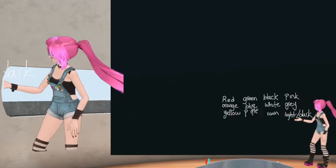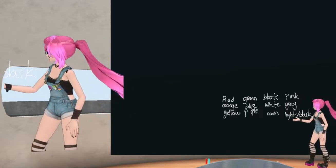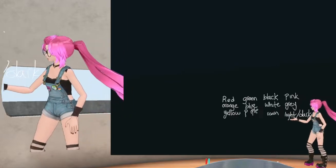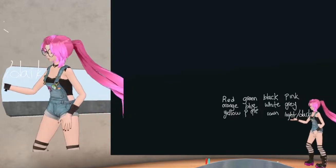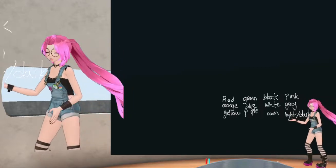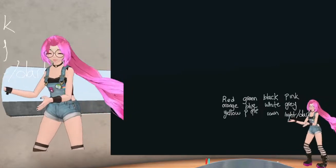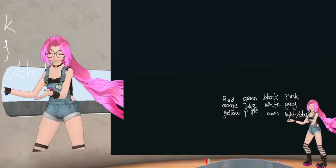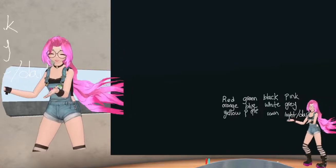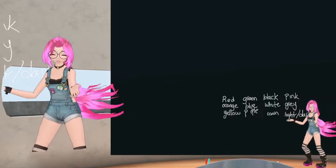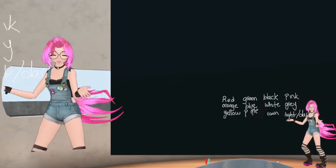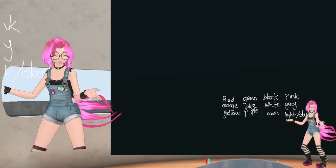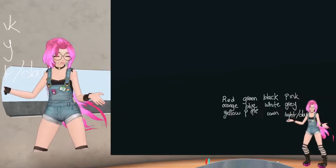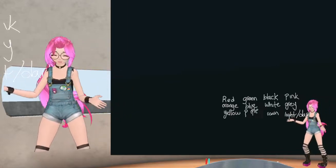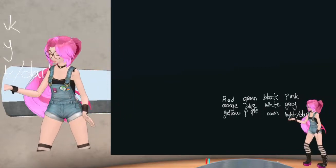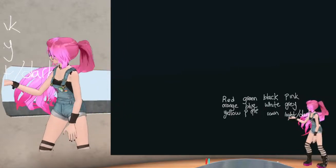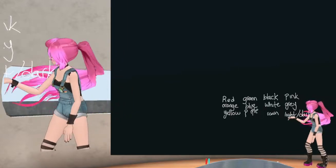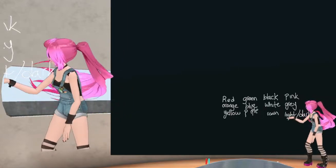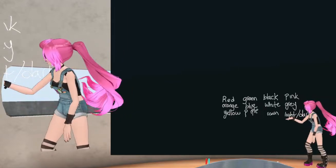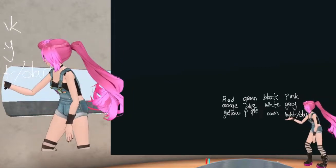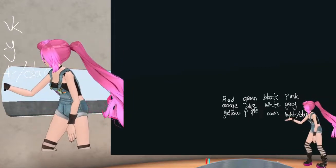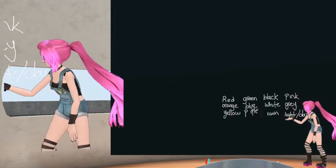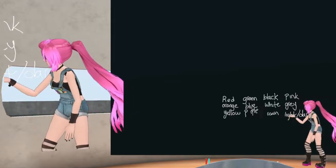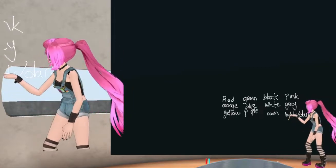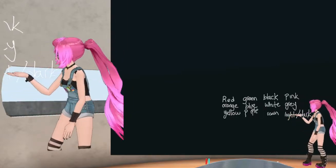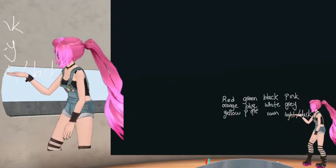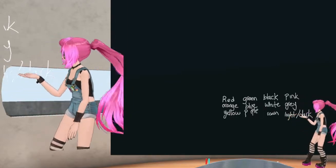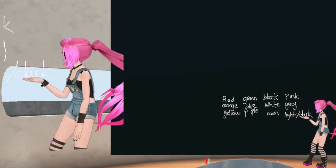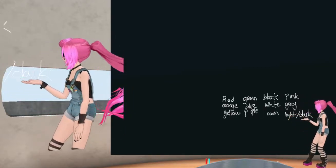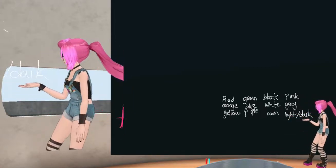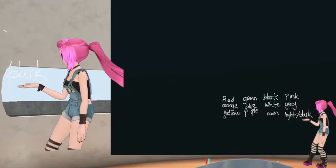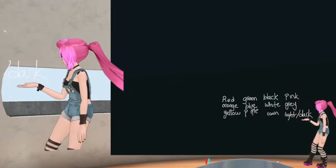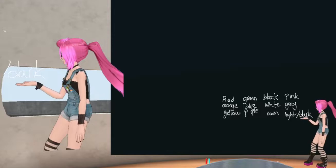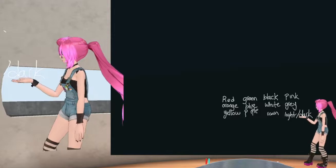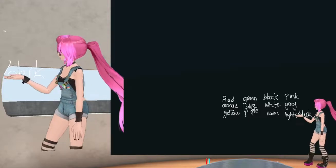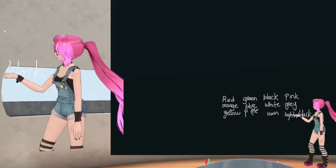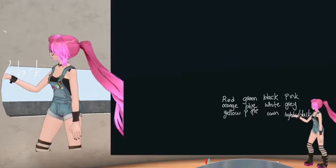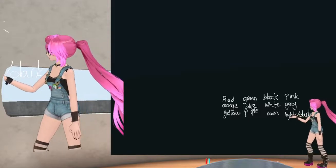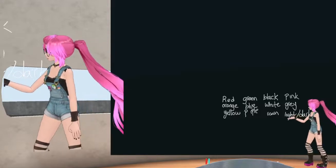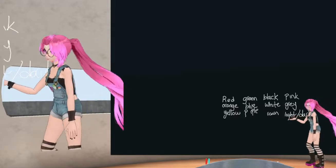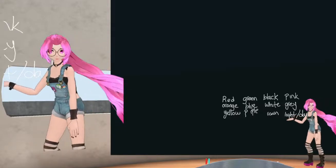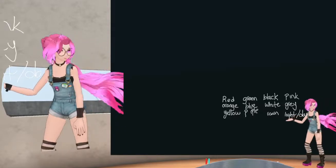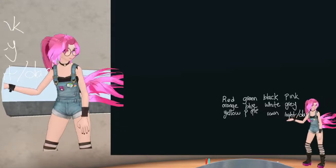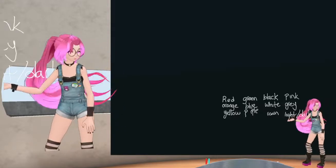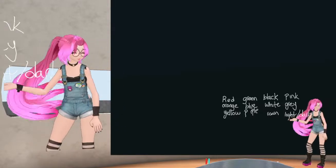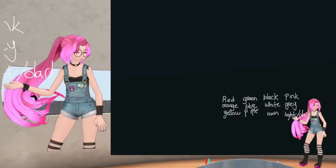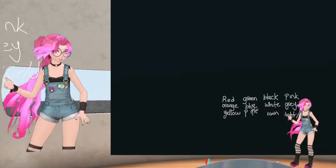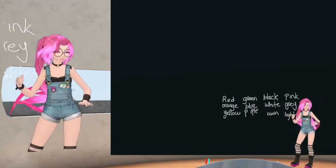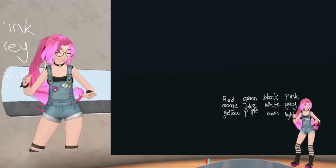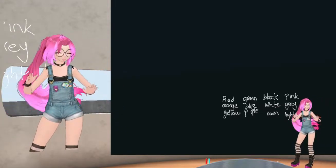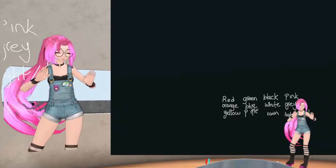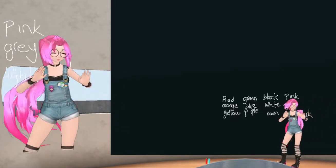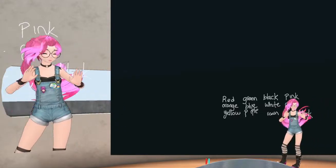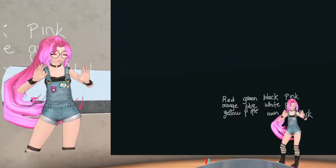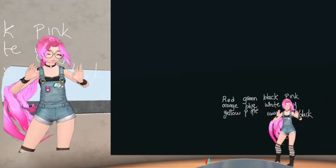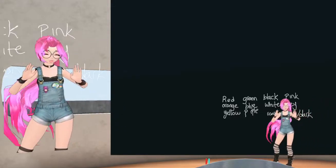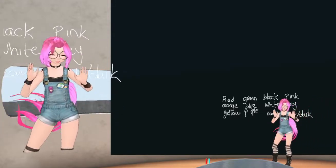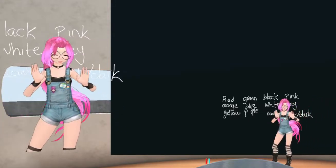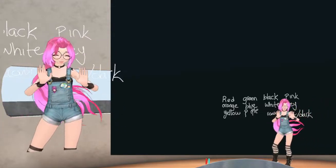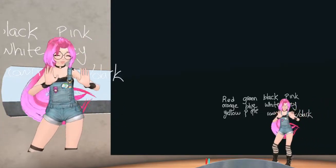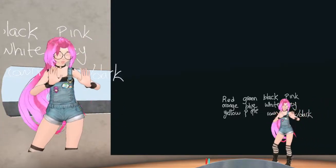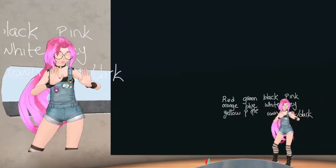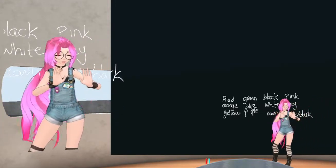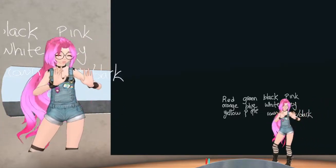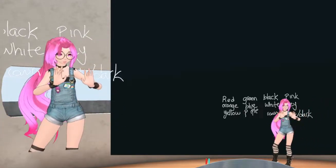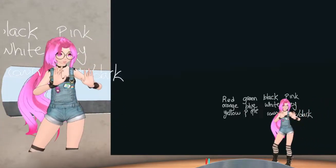then finally, thank you for the suggestion. I don't know who said that. But if you want to say light versus dark, light, you